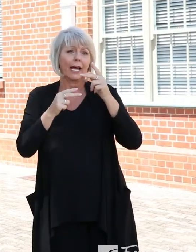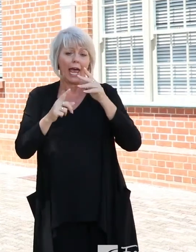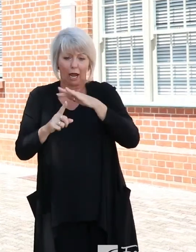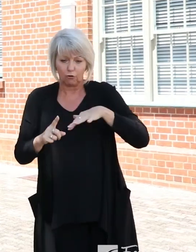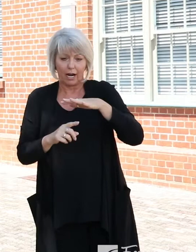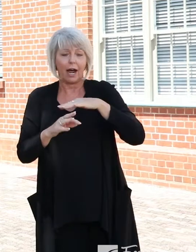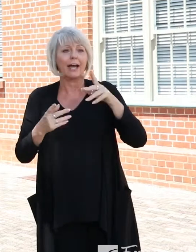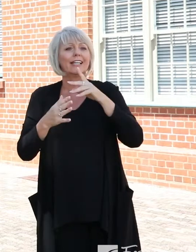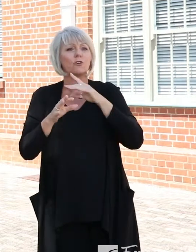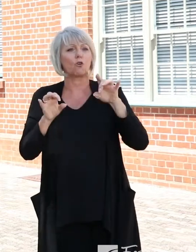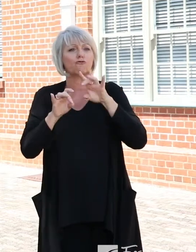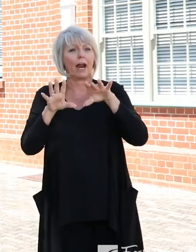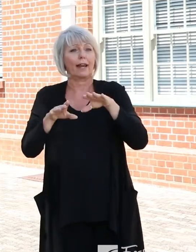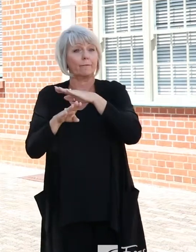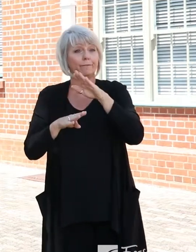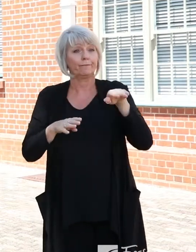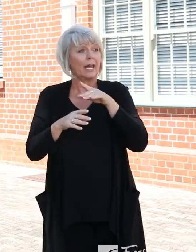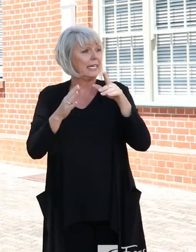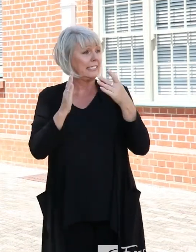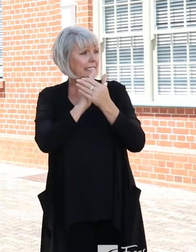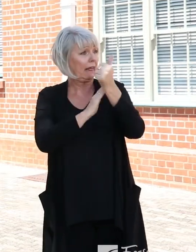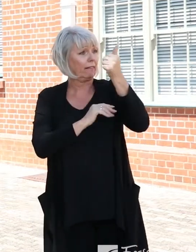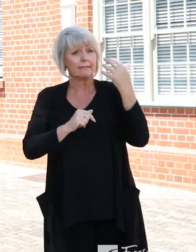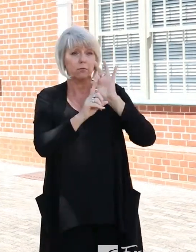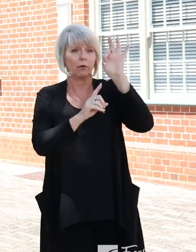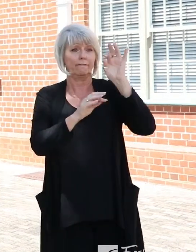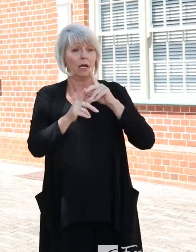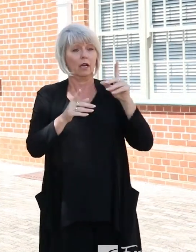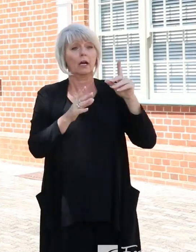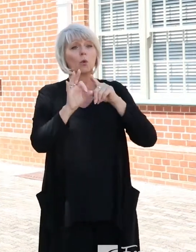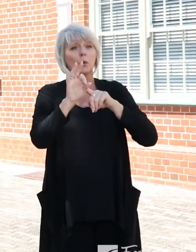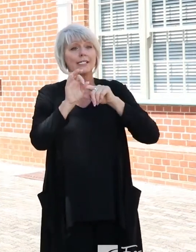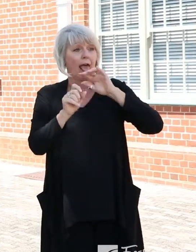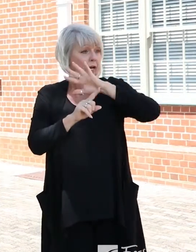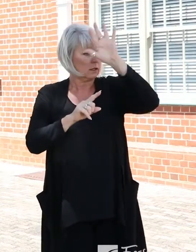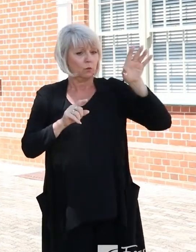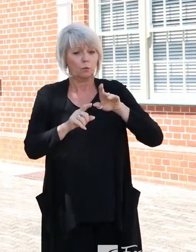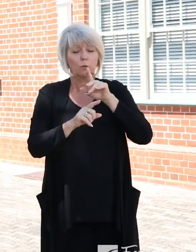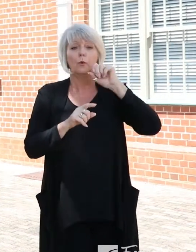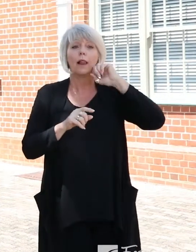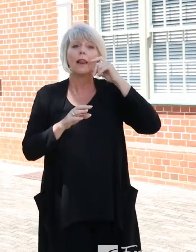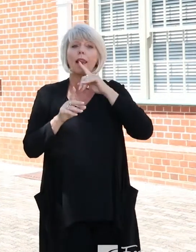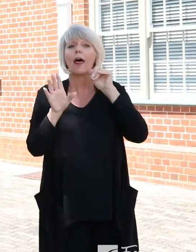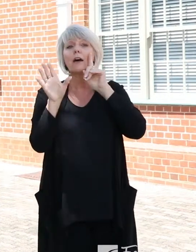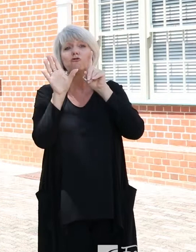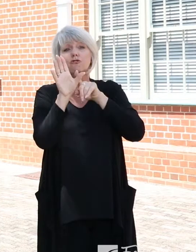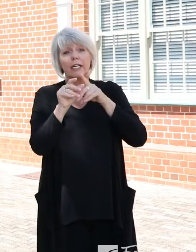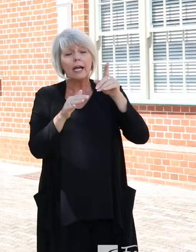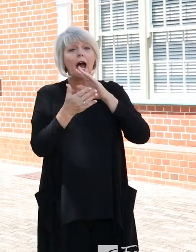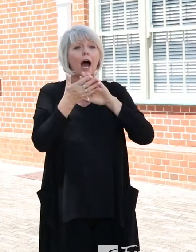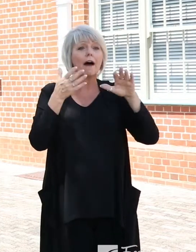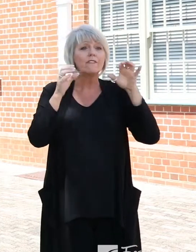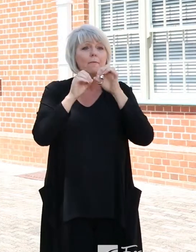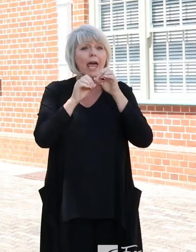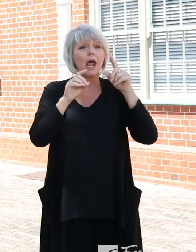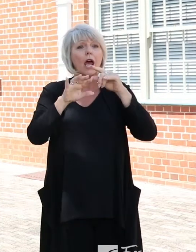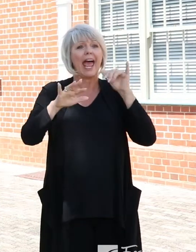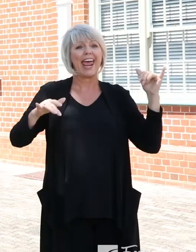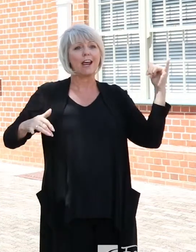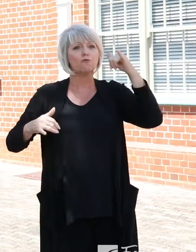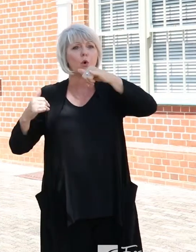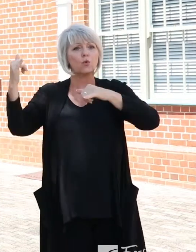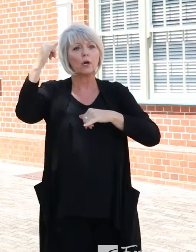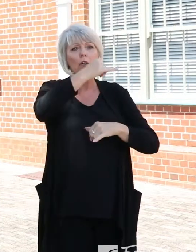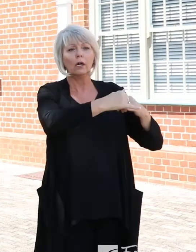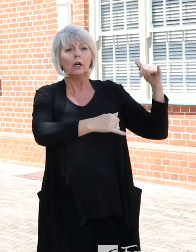got a great skill base here. We've got great people in our city. Last year, the Brisbane-Hervey Bay air route was one of the